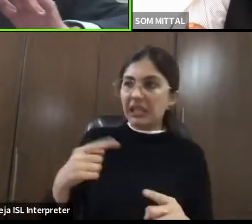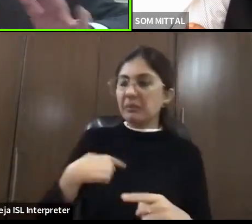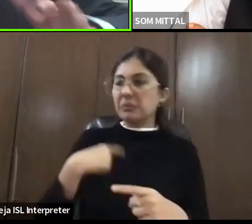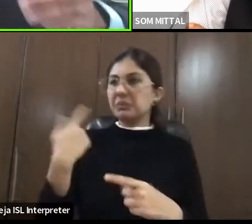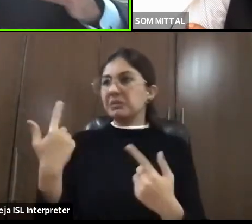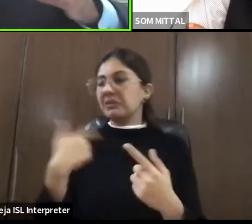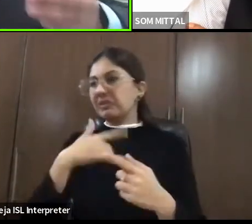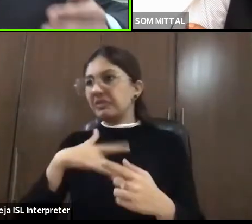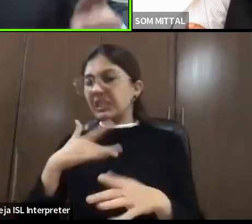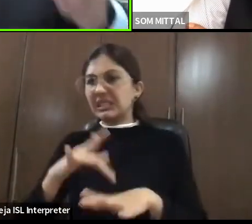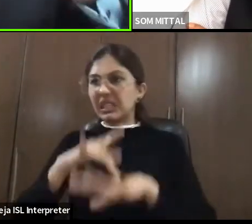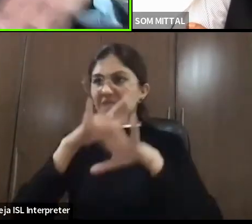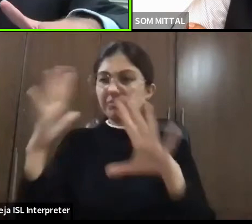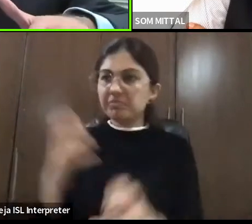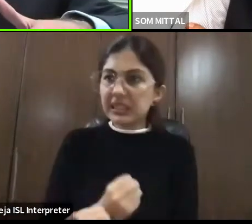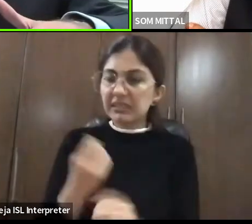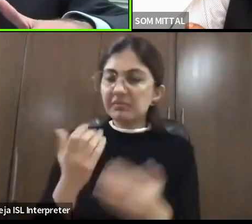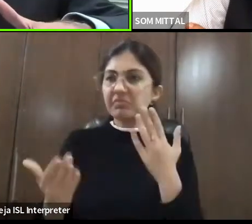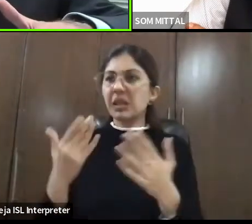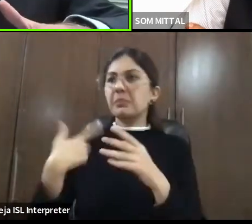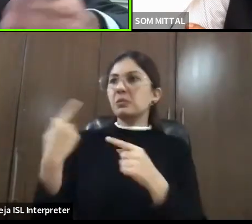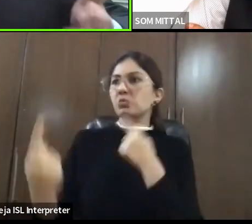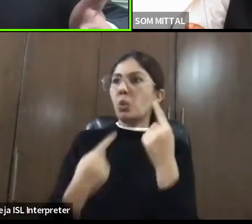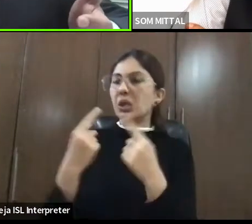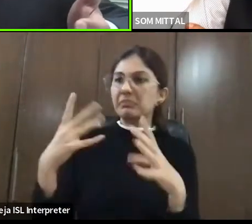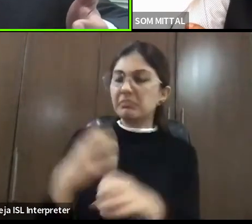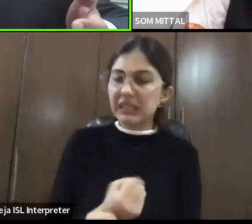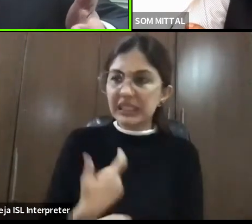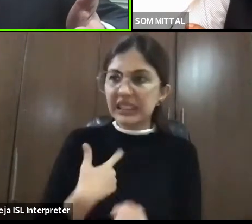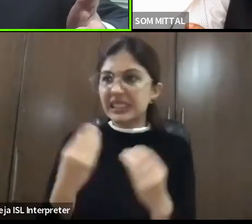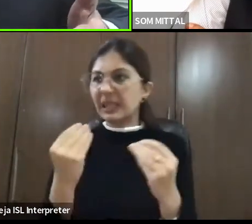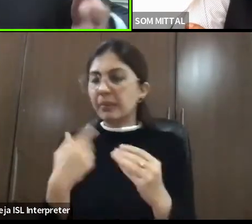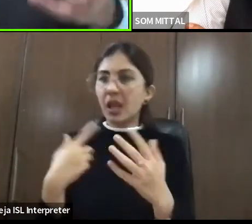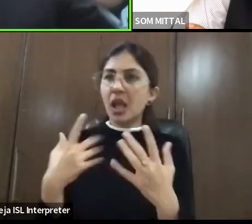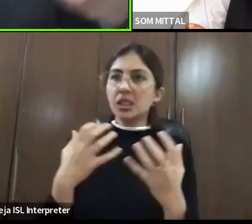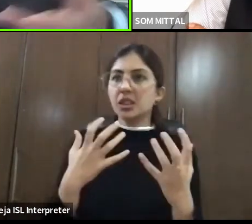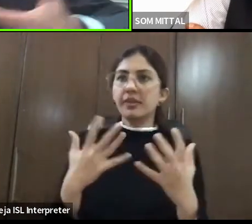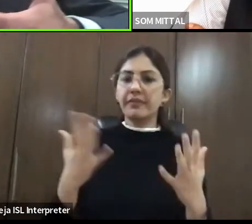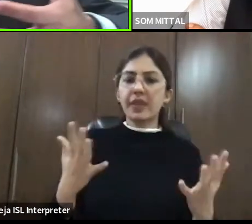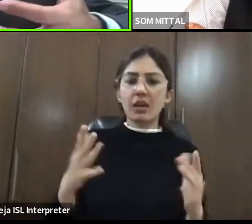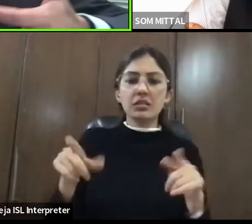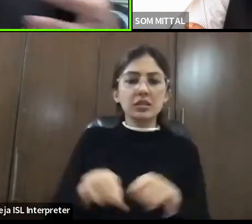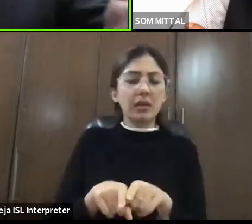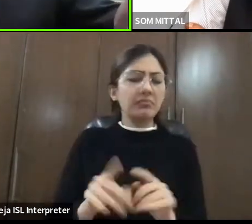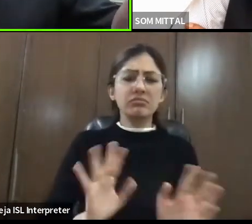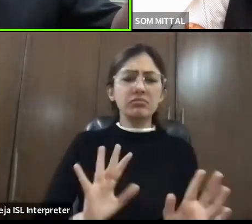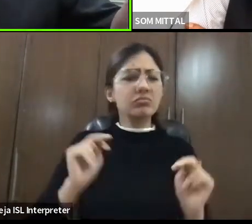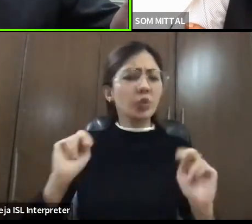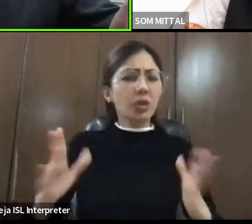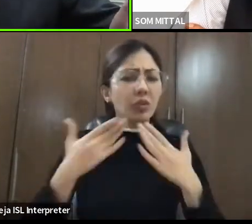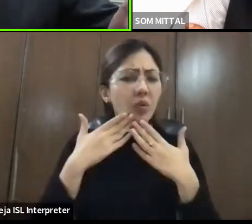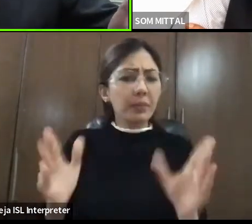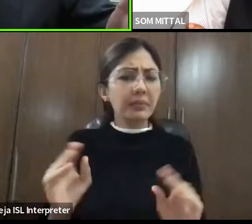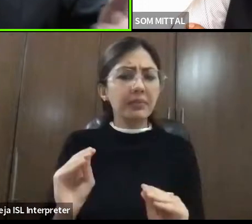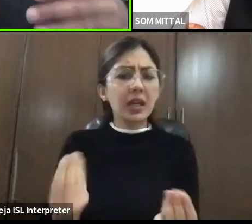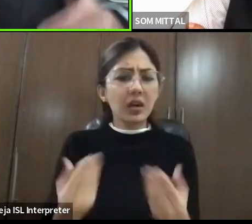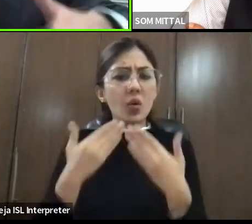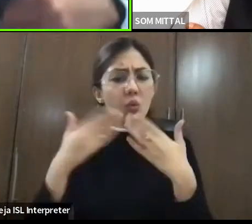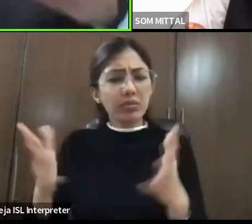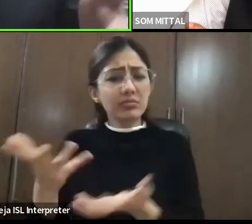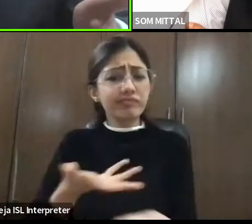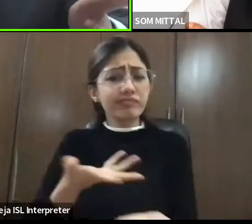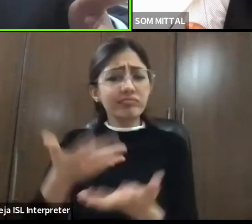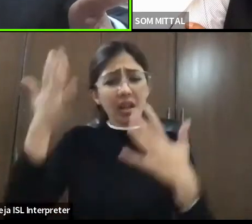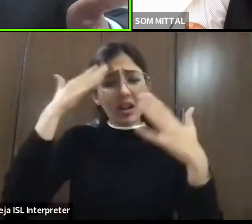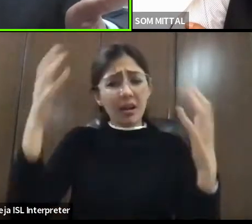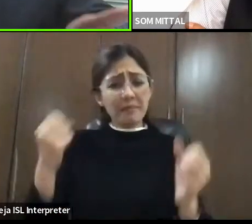being insensitive? And until you raise those issues to the table, they don't get addressed. And so people live in awkwardness and discomfort, and